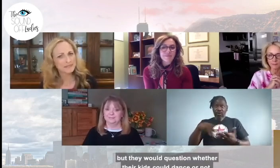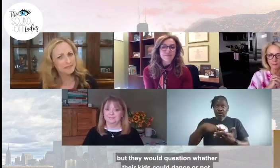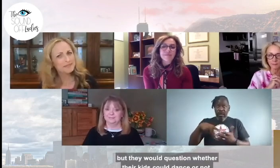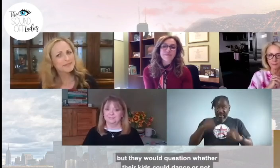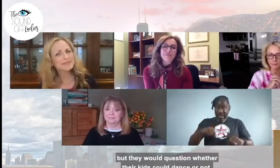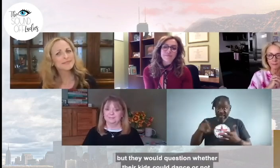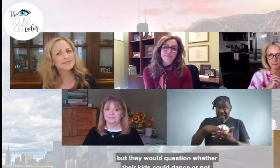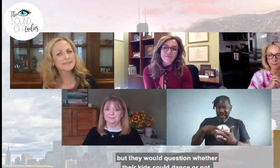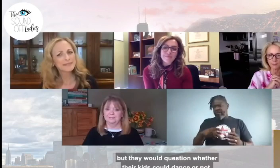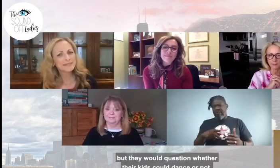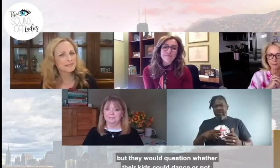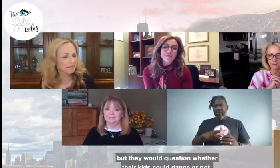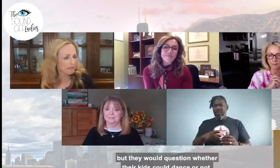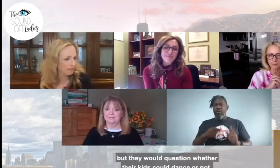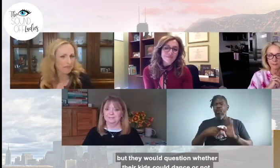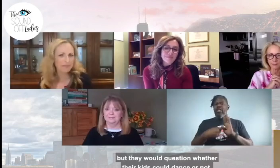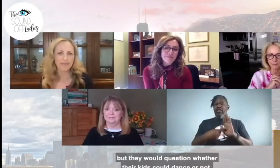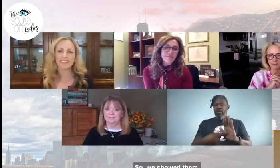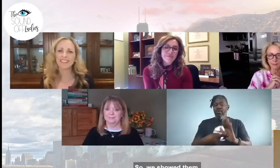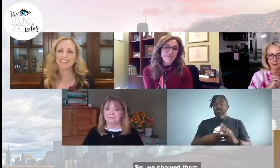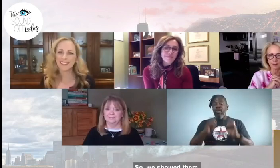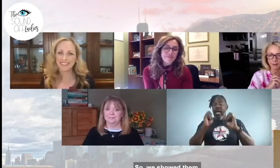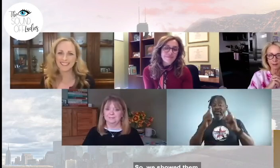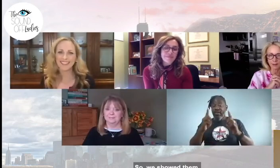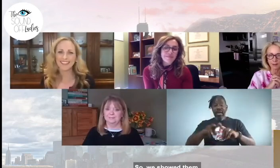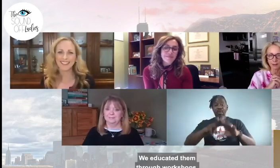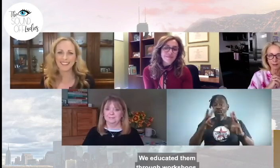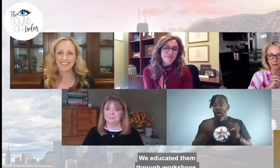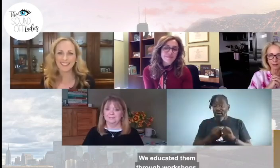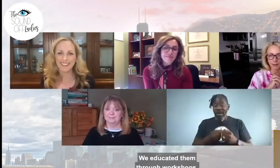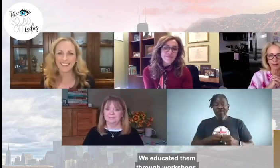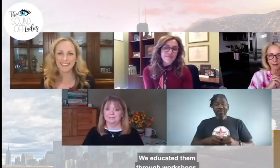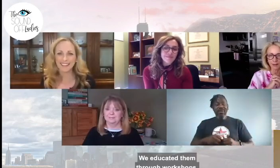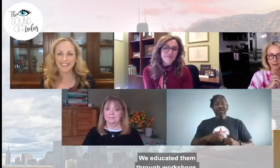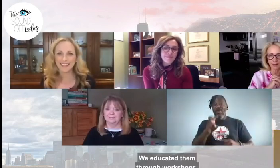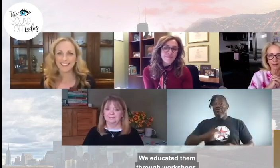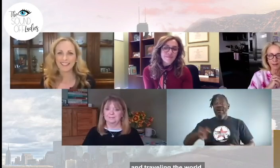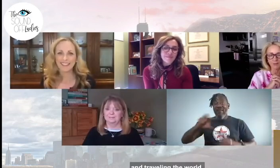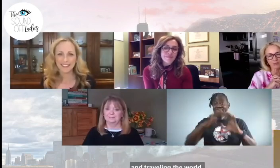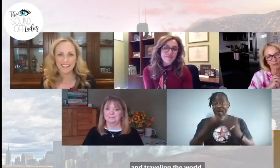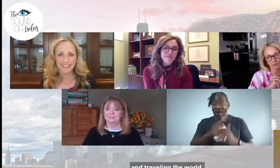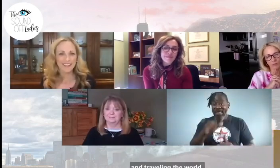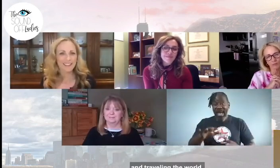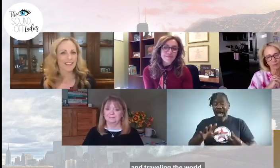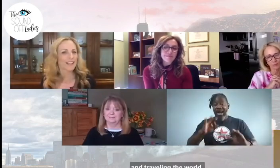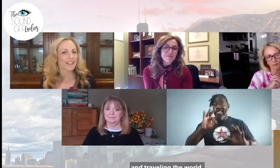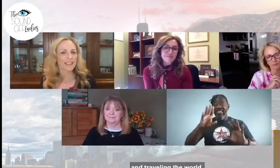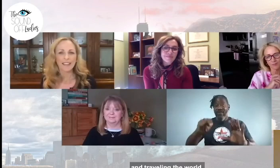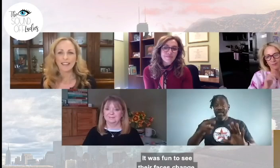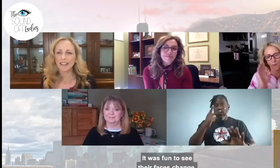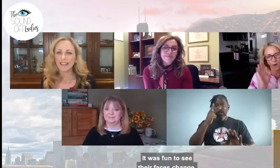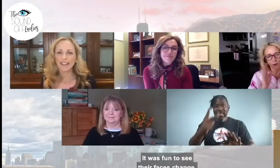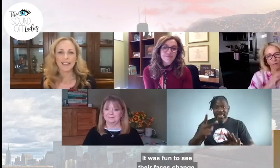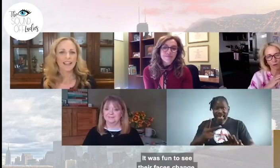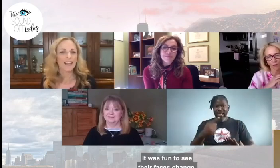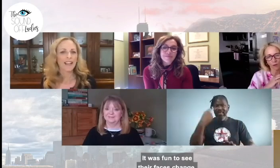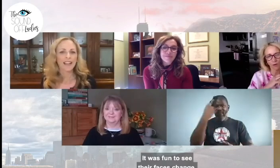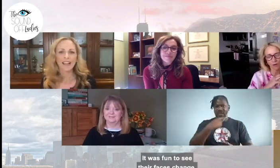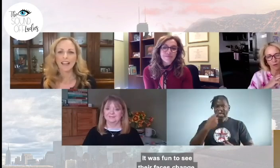And maybe they learned a lot of sign language, but we showed them how they can enjoy that all around the world.